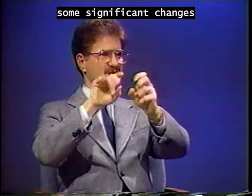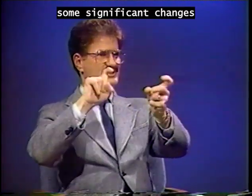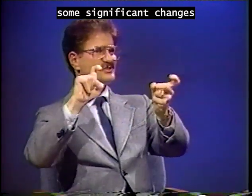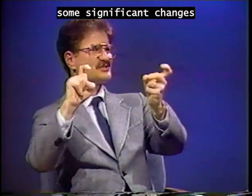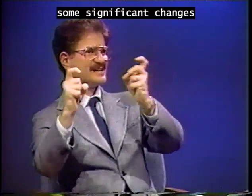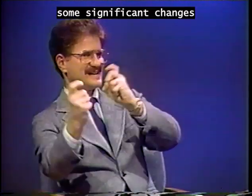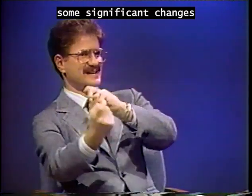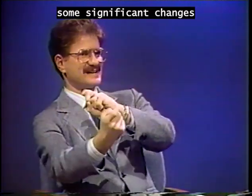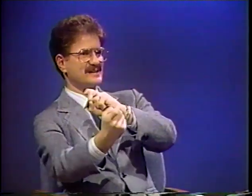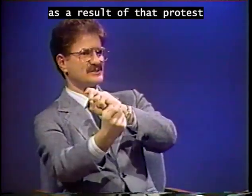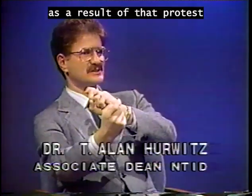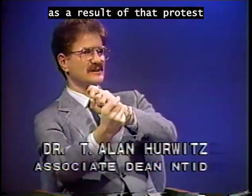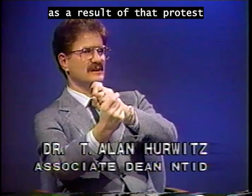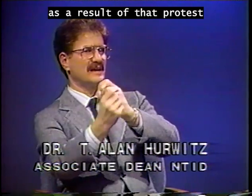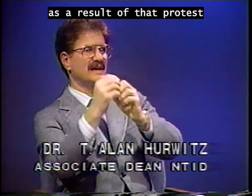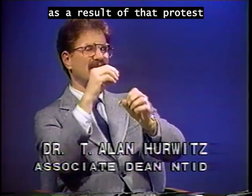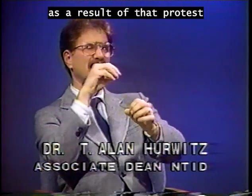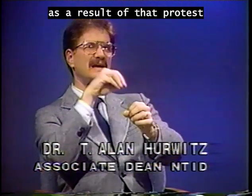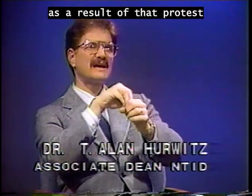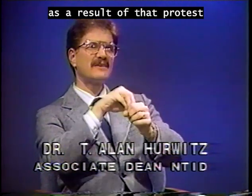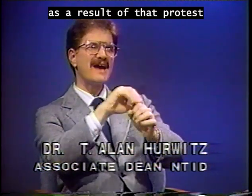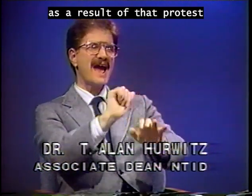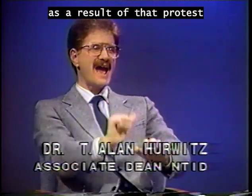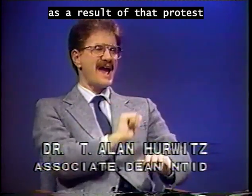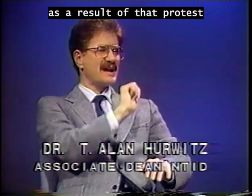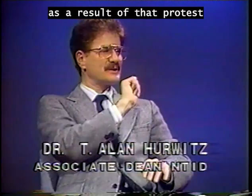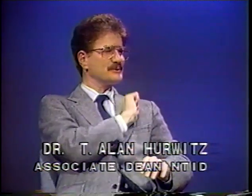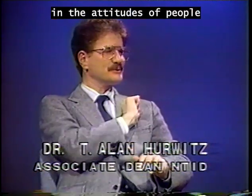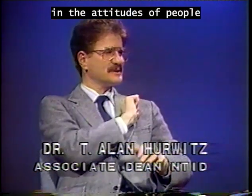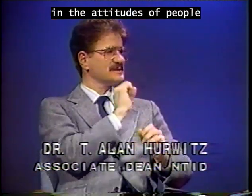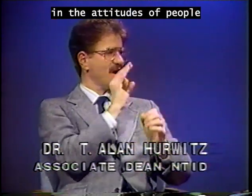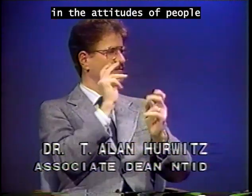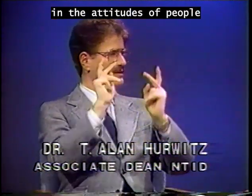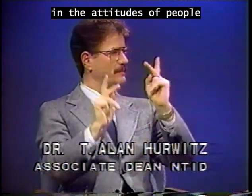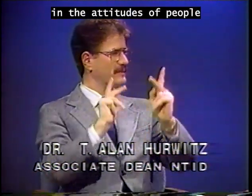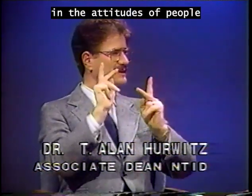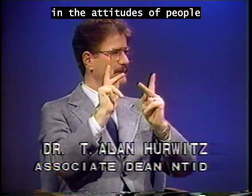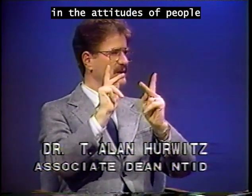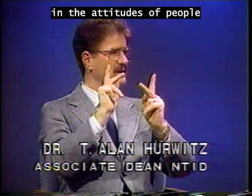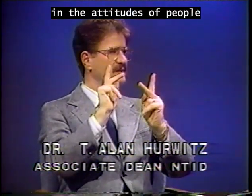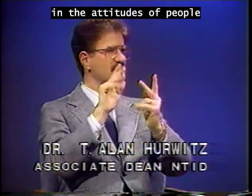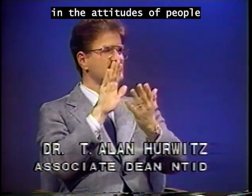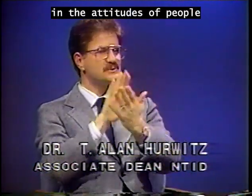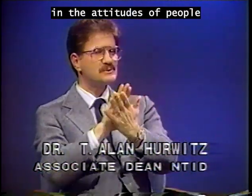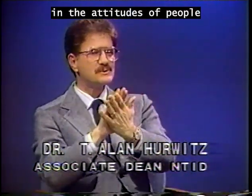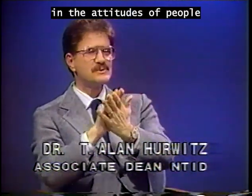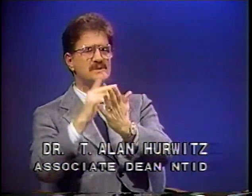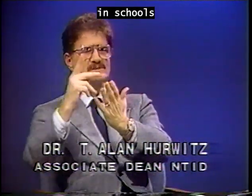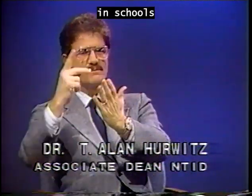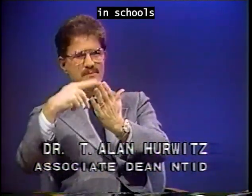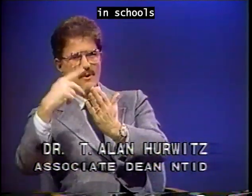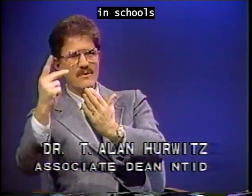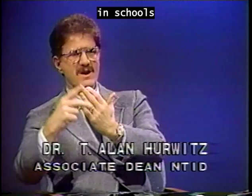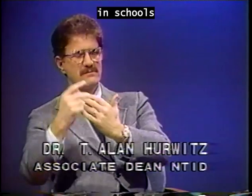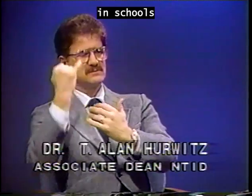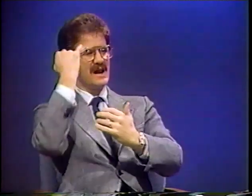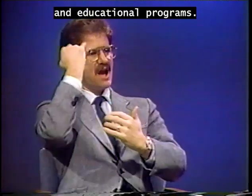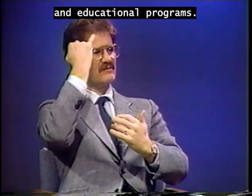significant changes as a result of that protest in the attitudes of people in schools and